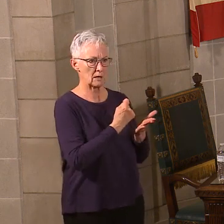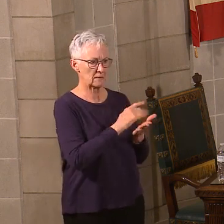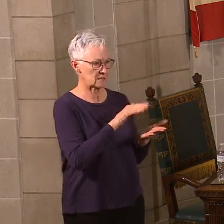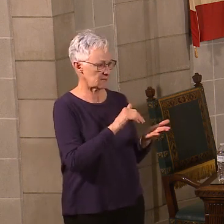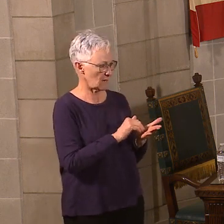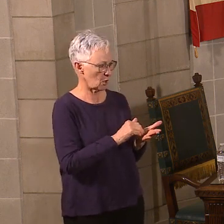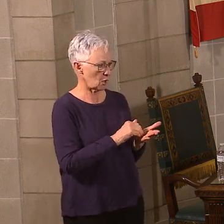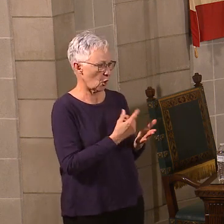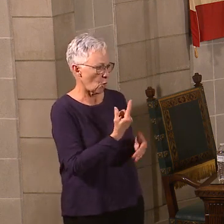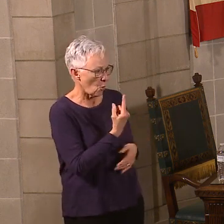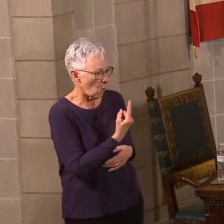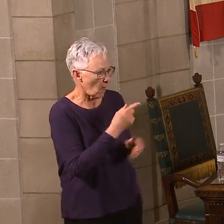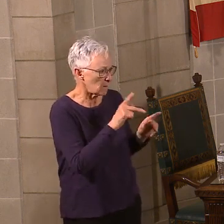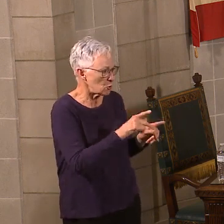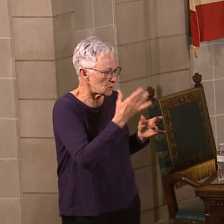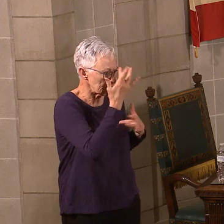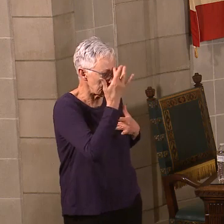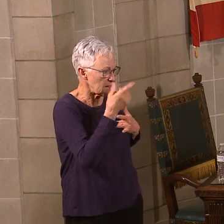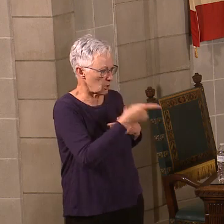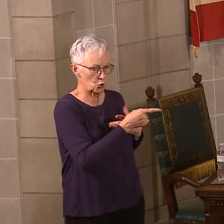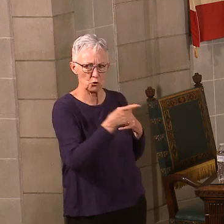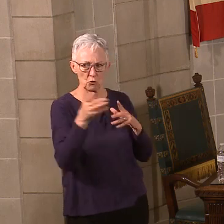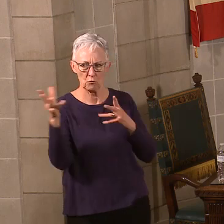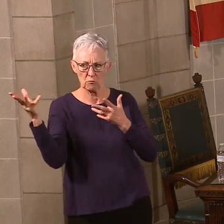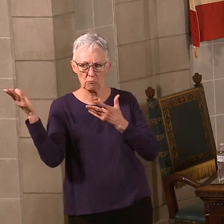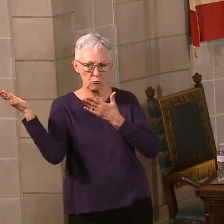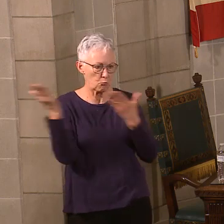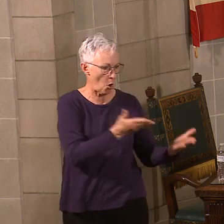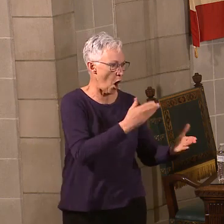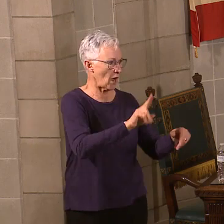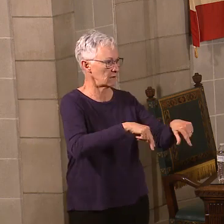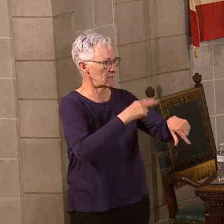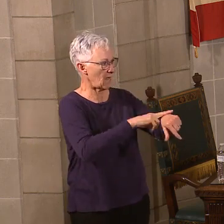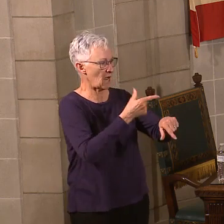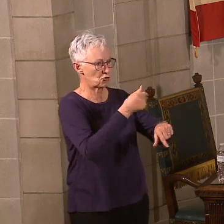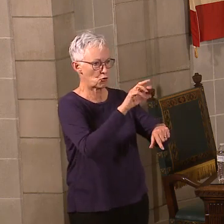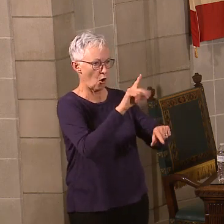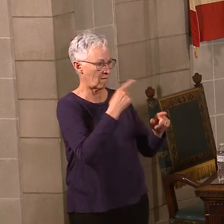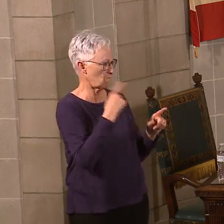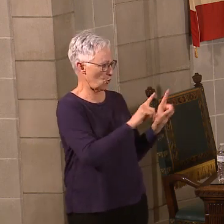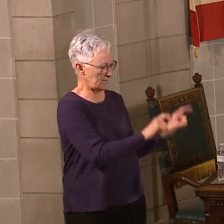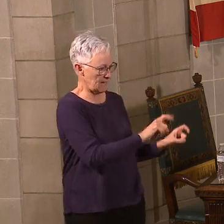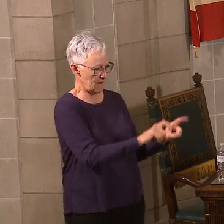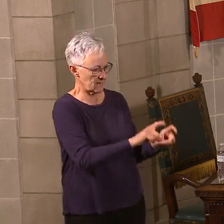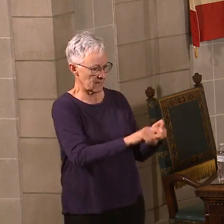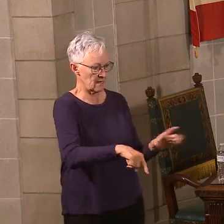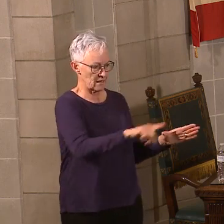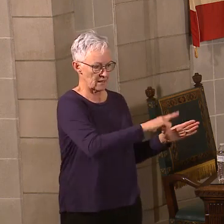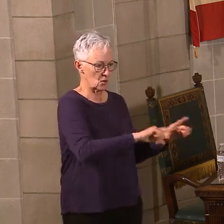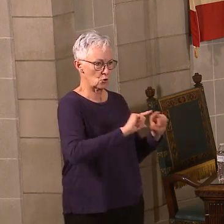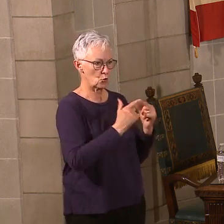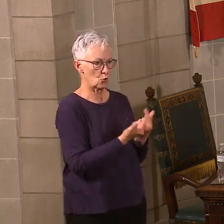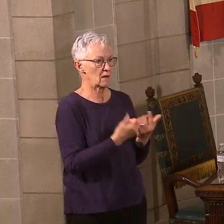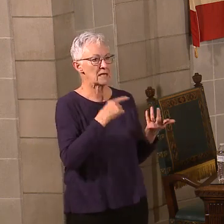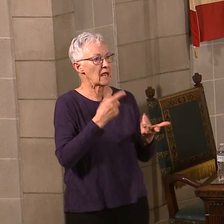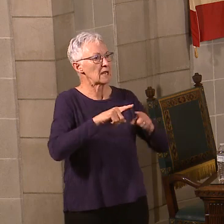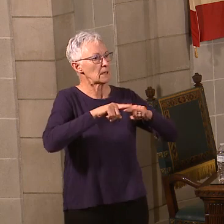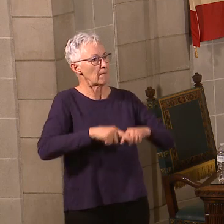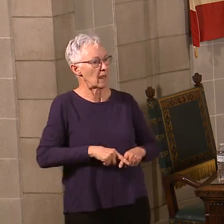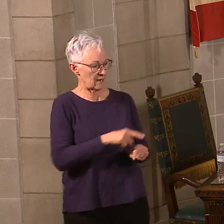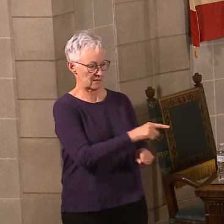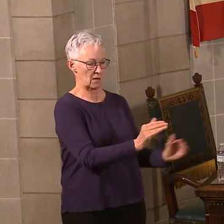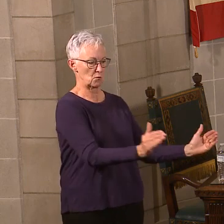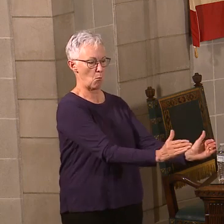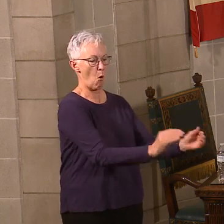things down versus maybe the YRTC. So every institution is going to be different based upon the mobility patterns of the residents and of the workers.